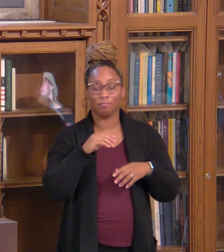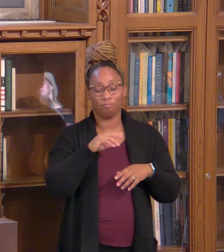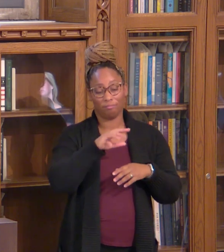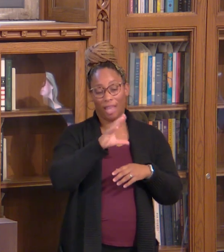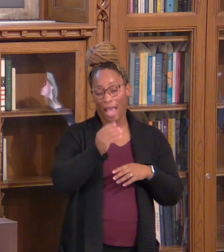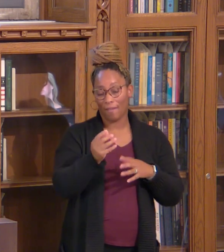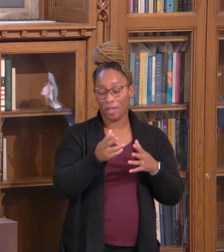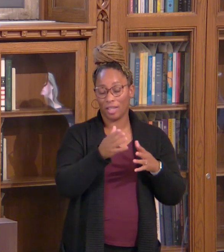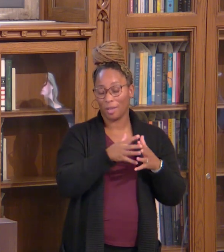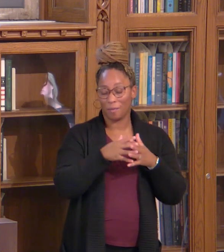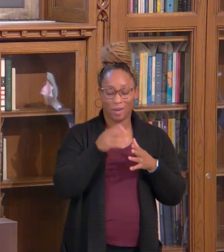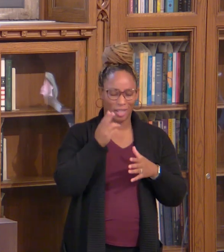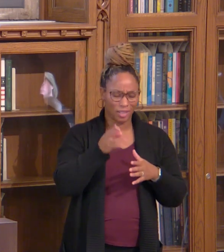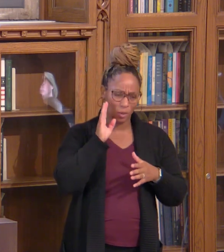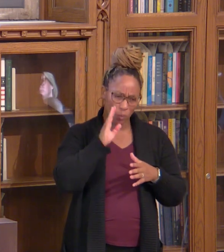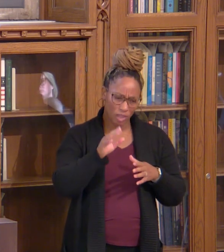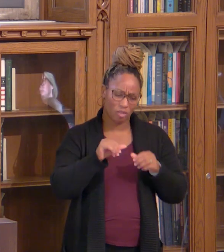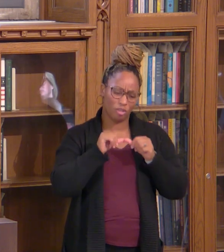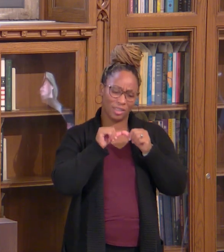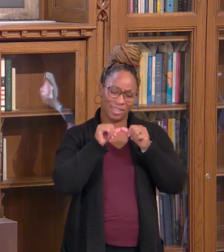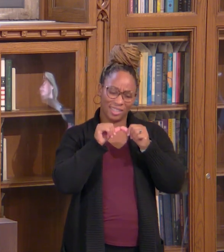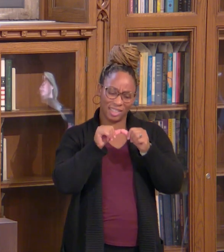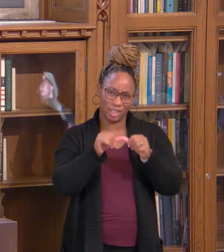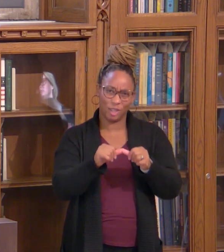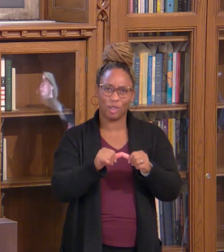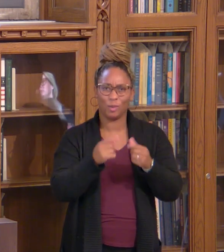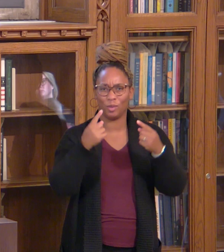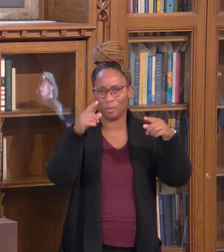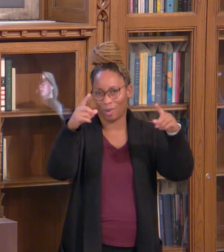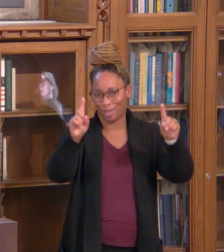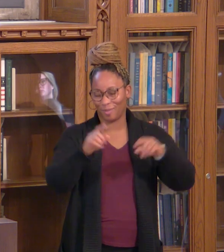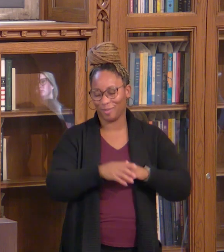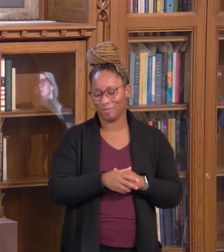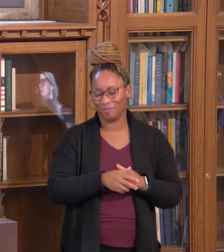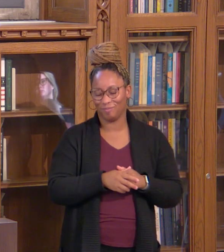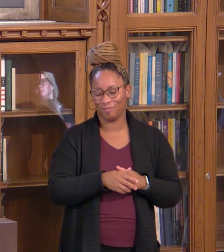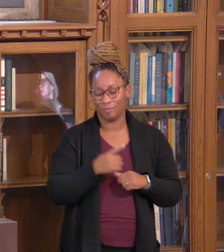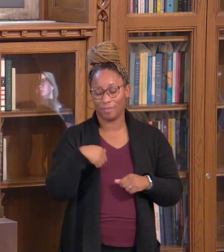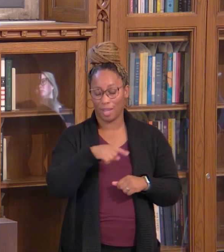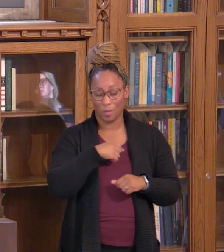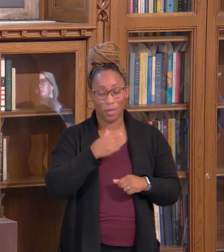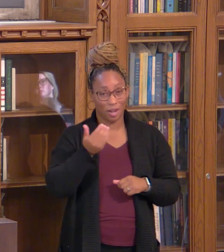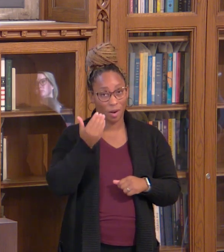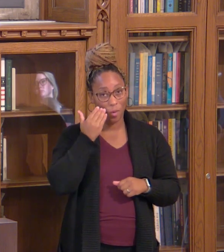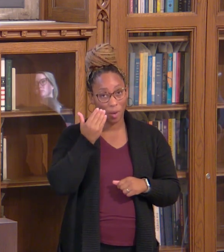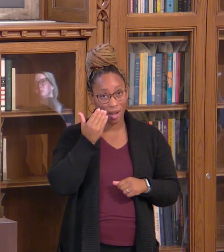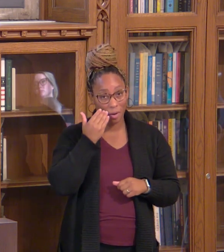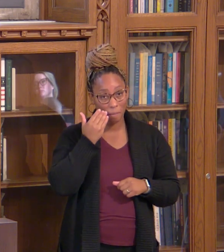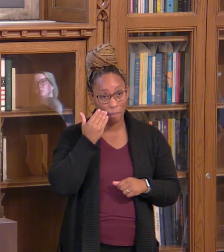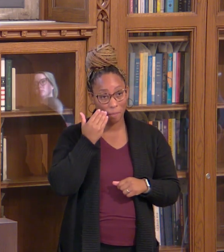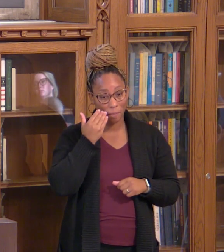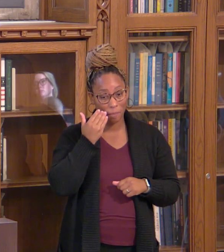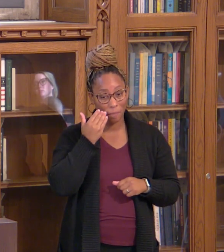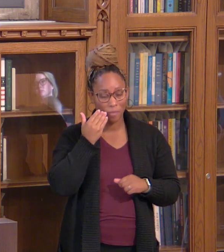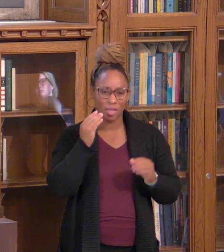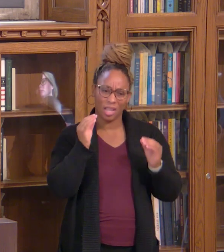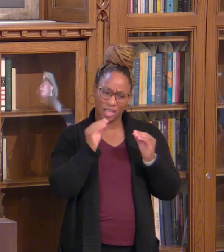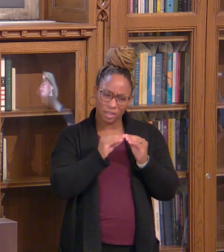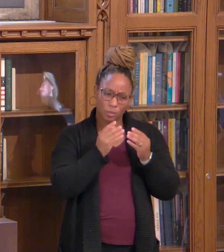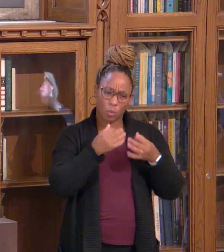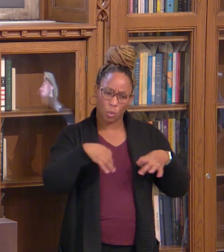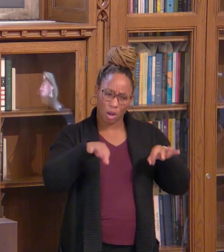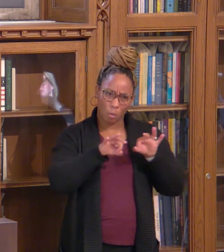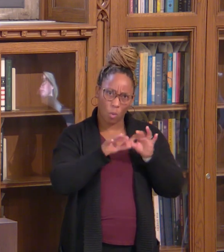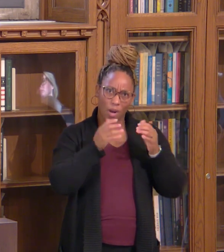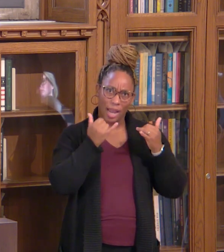will continue to prosper and grow we are aware that this is more important